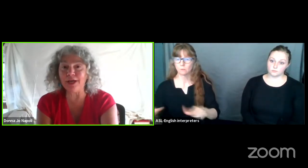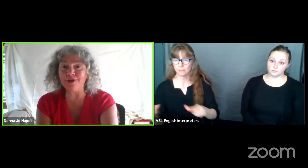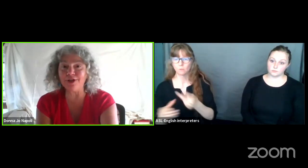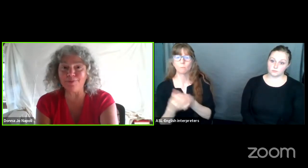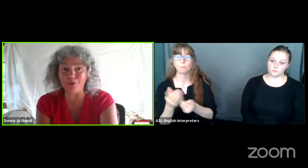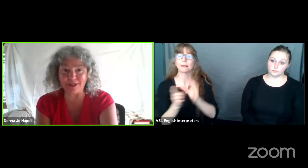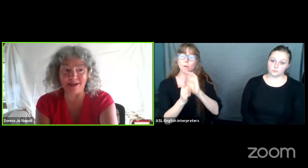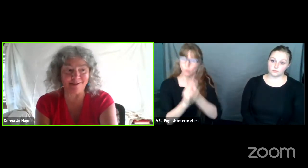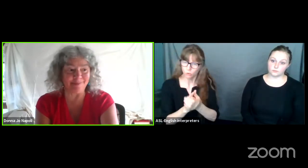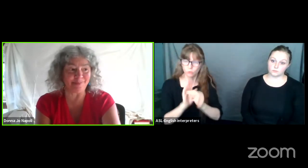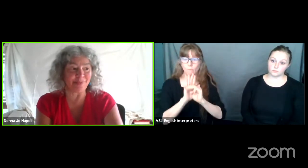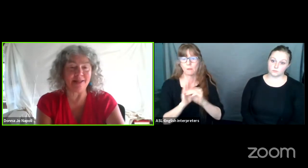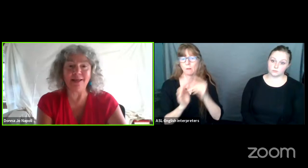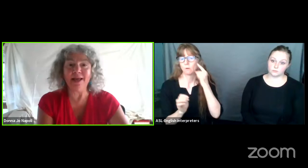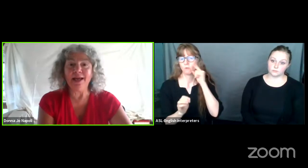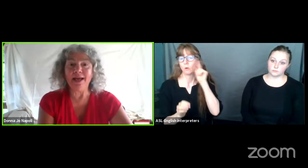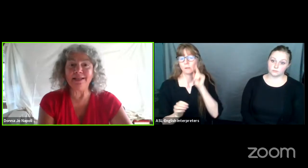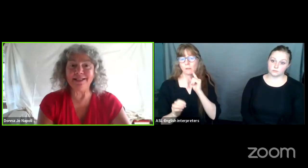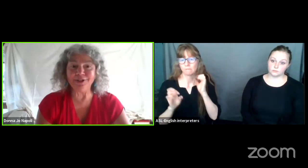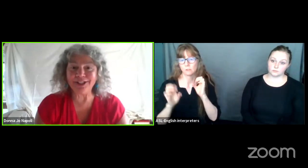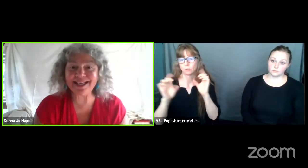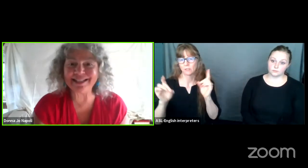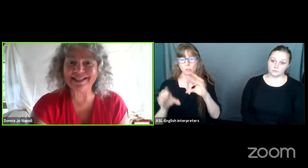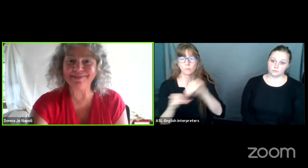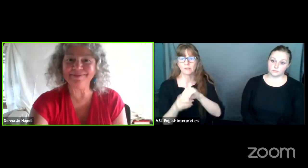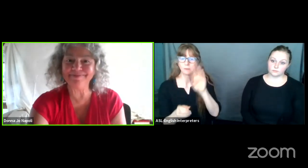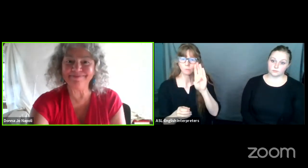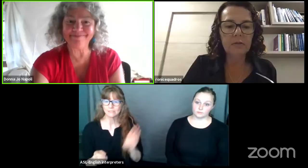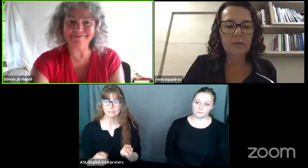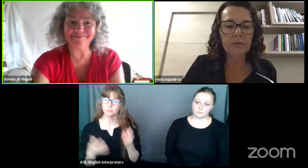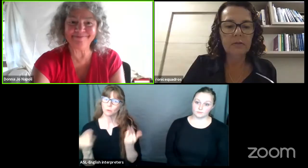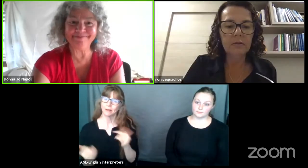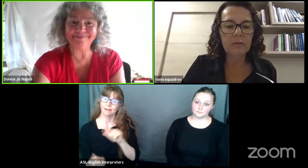deaf education in Brazil. And here she is.